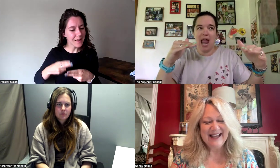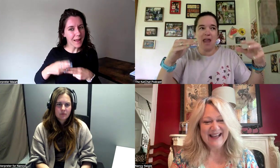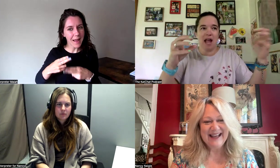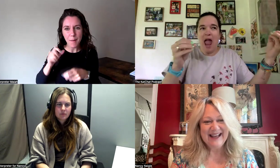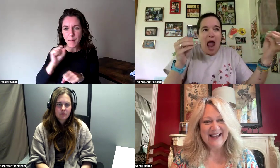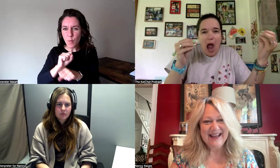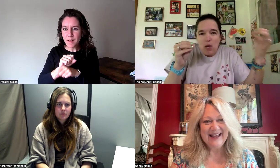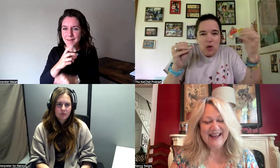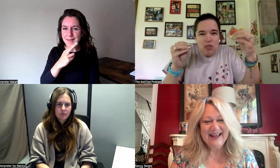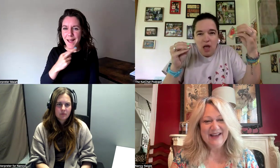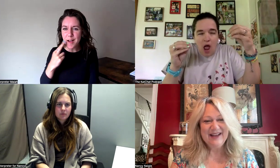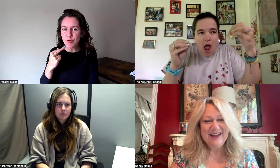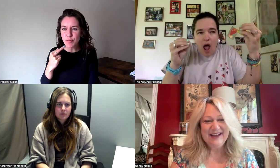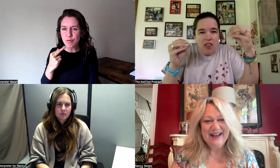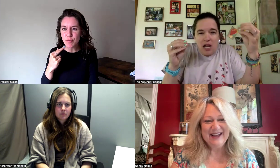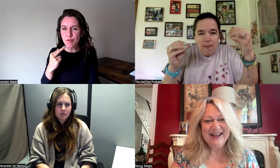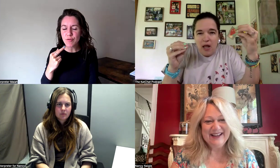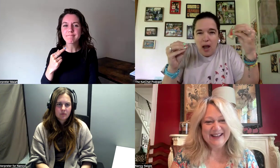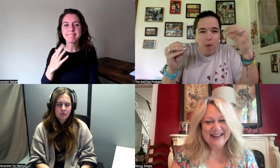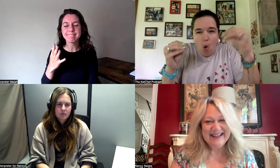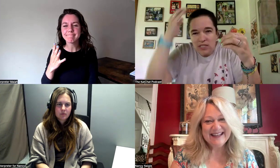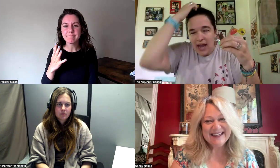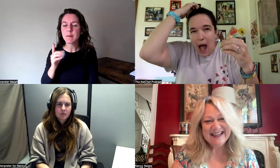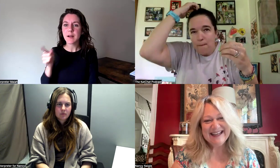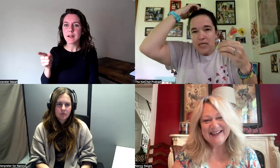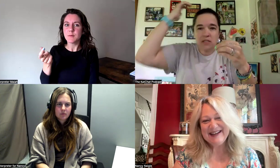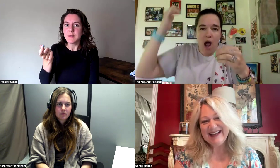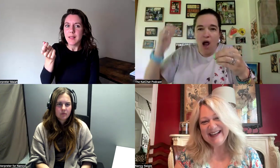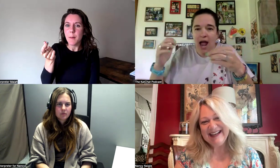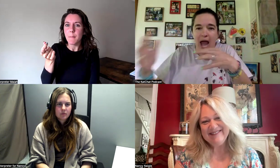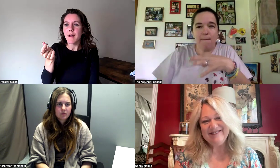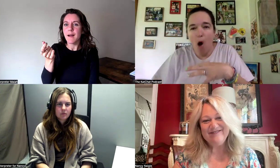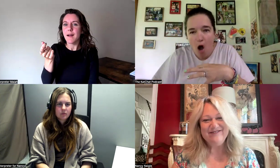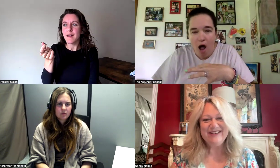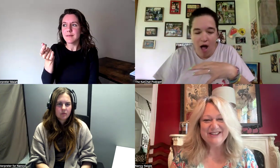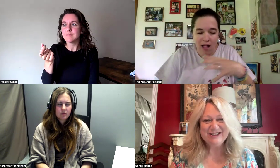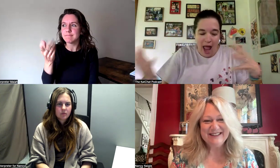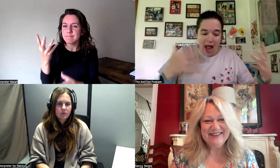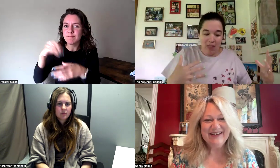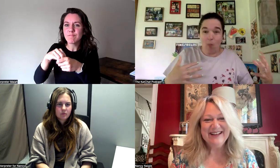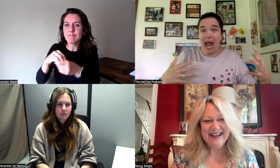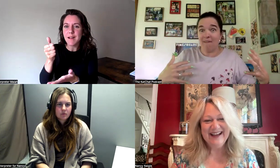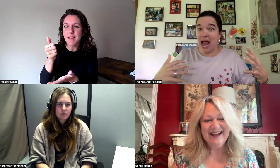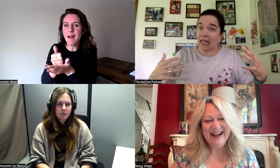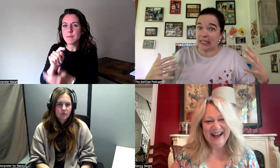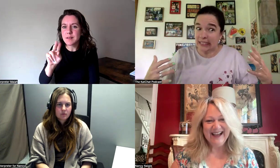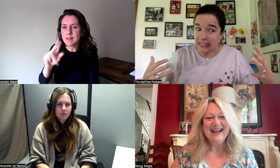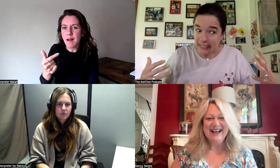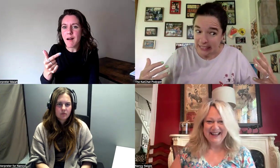the hurricane, like how he was a little bit important helping Tongue and Paul. And then we